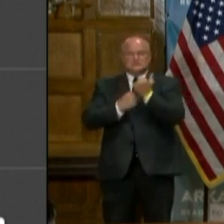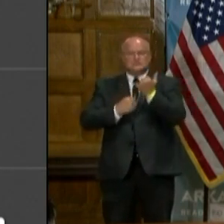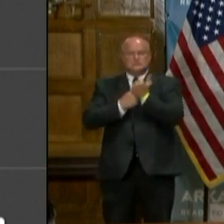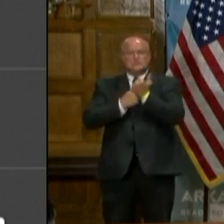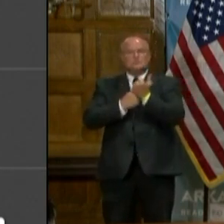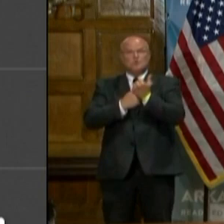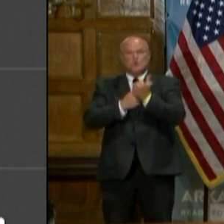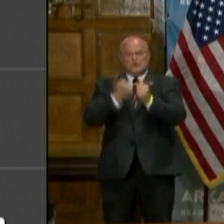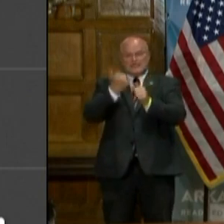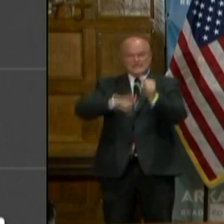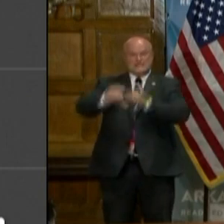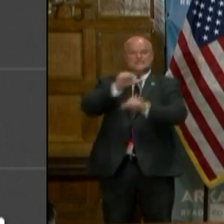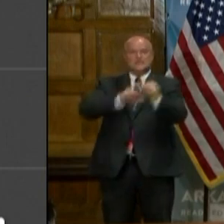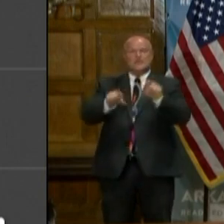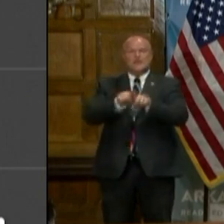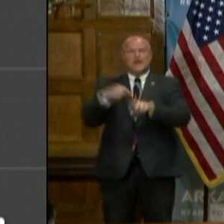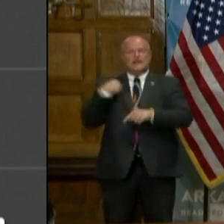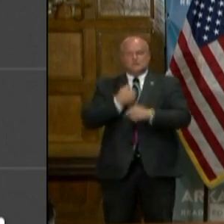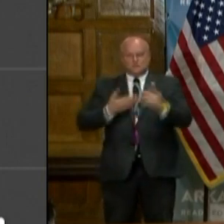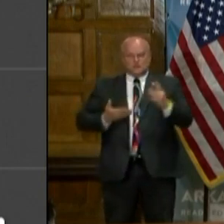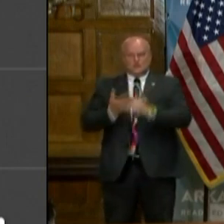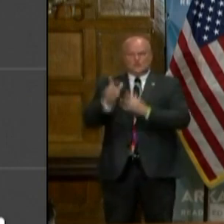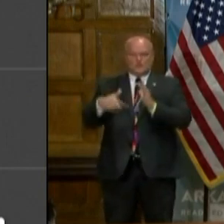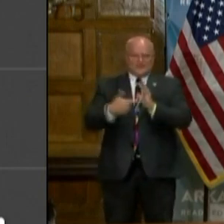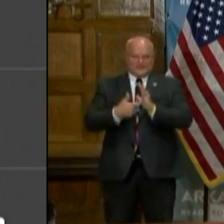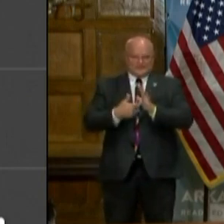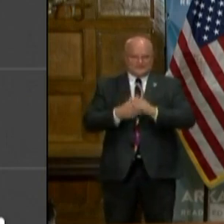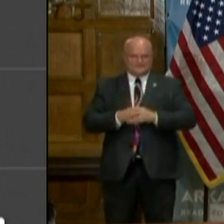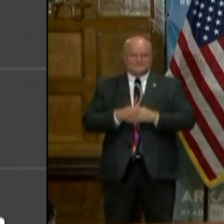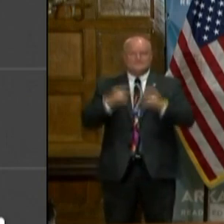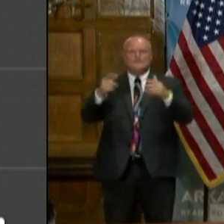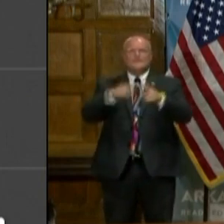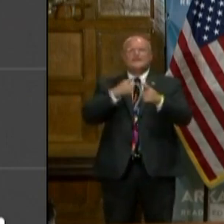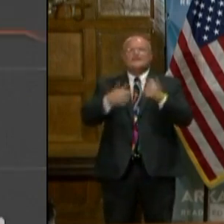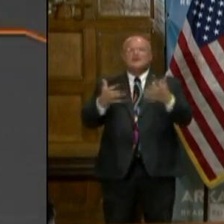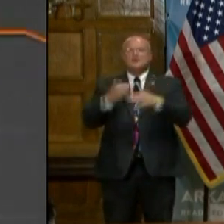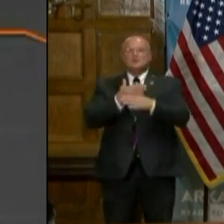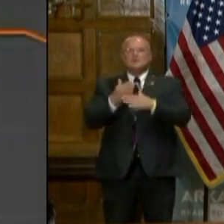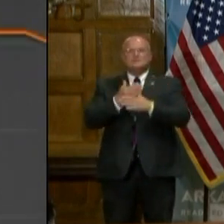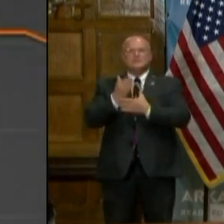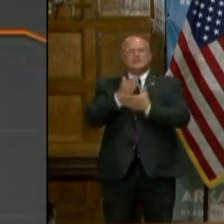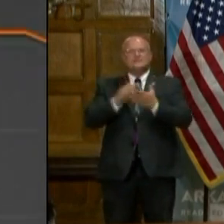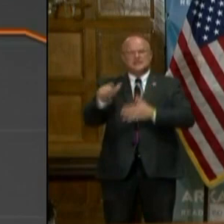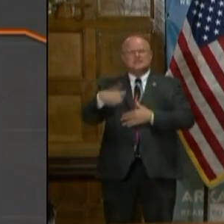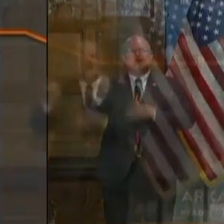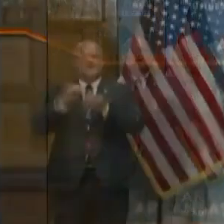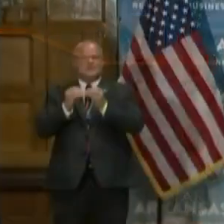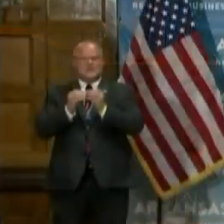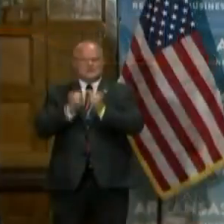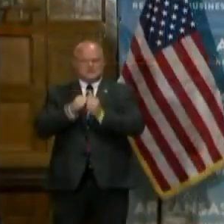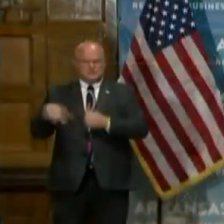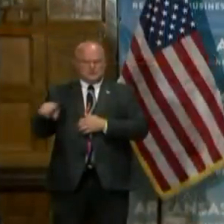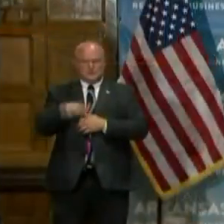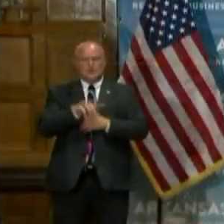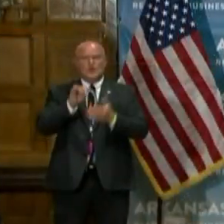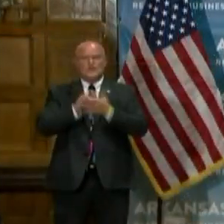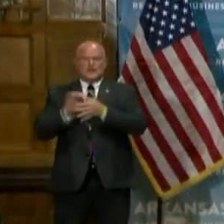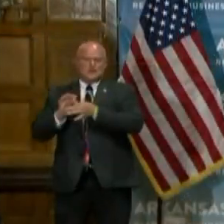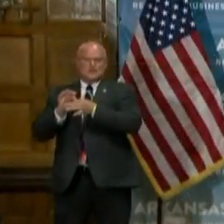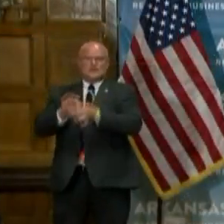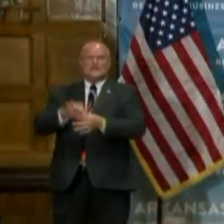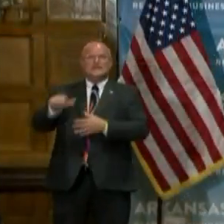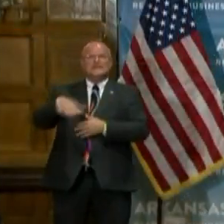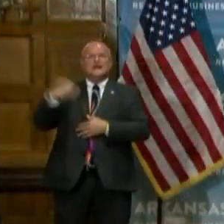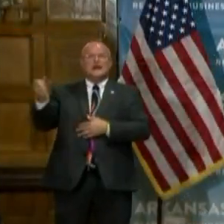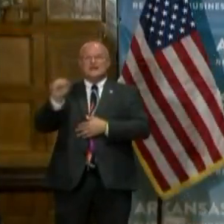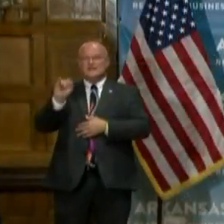supporting each other as we go through this. And then I wanted to share some other numbers which are related to the